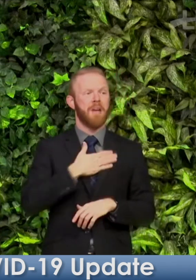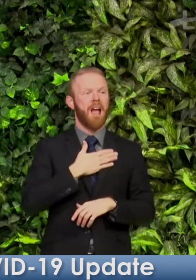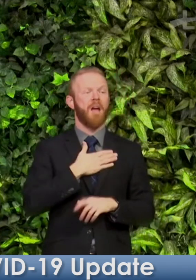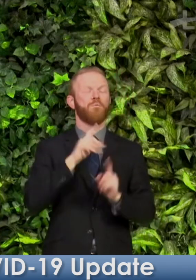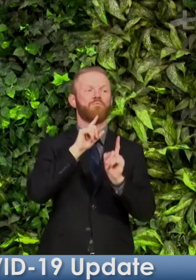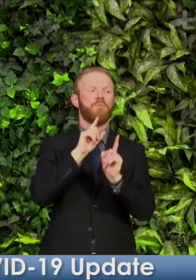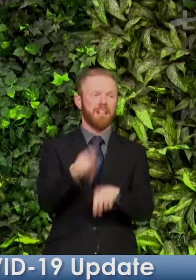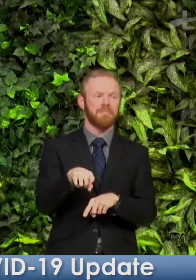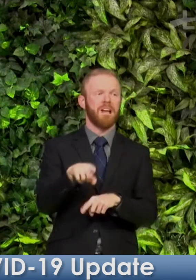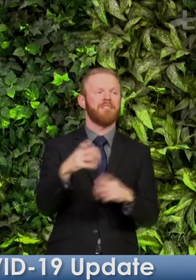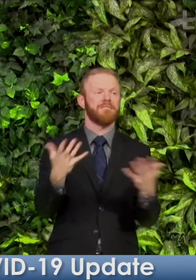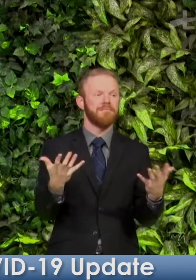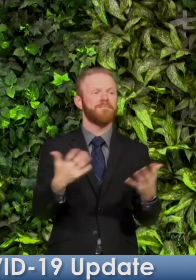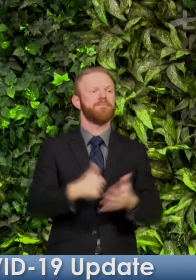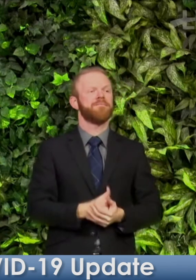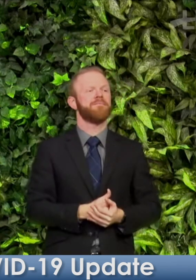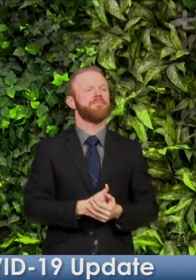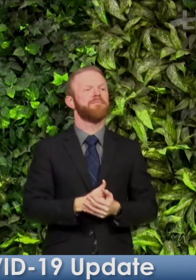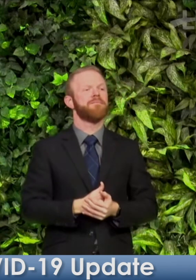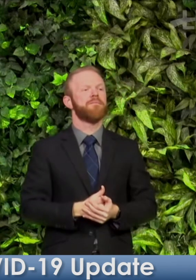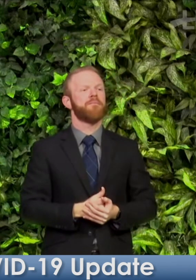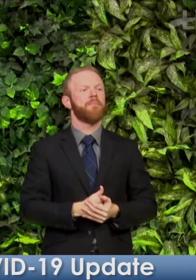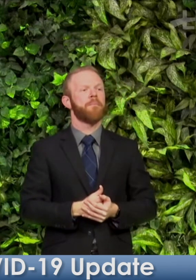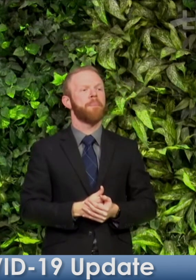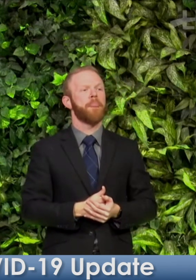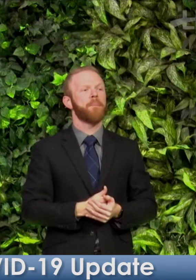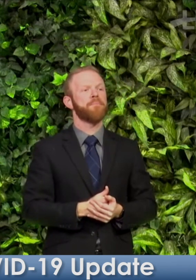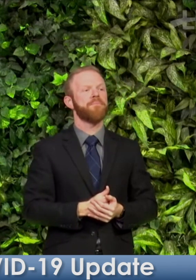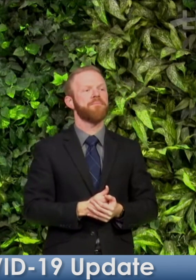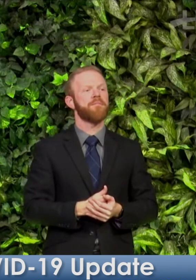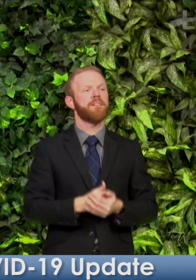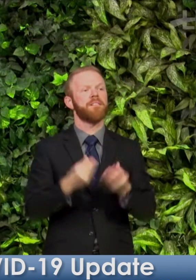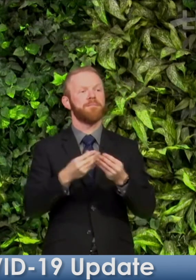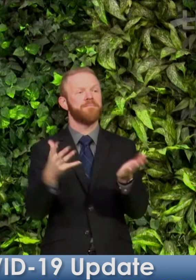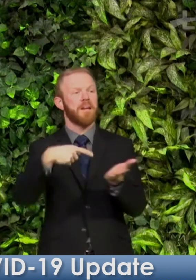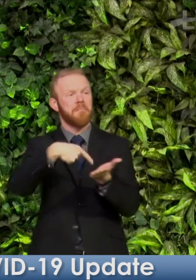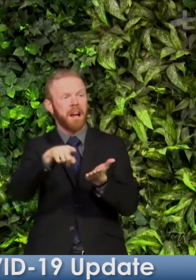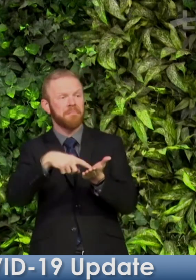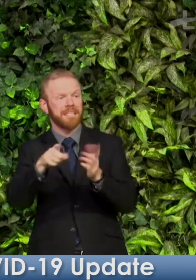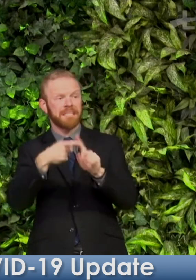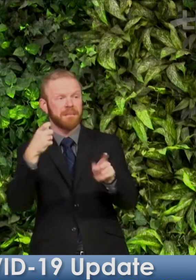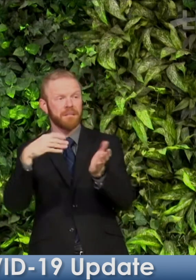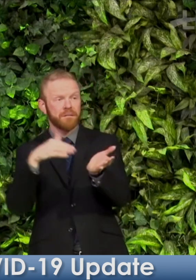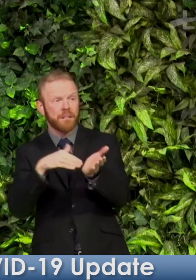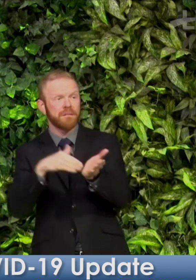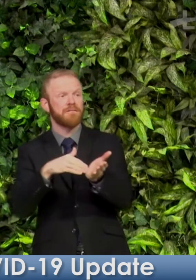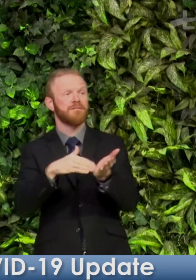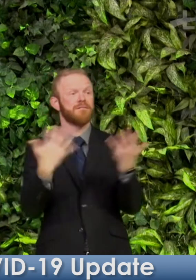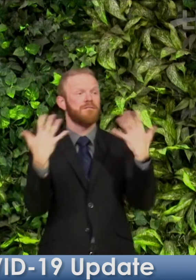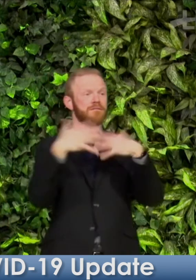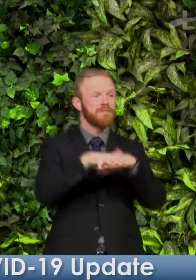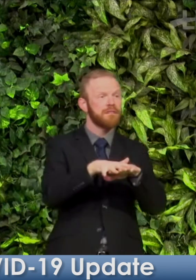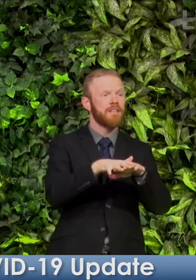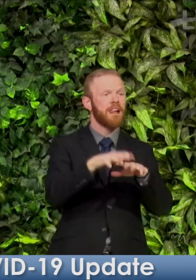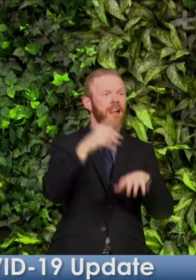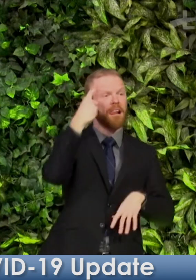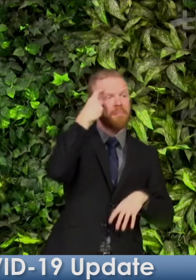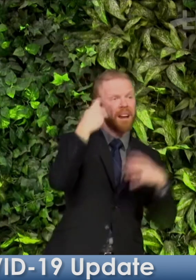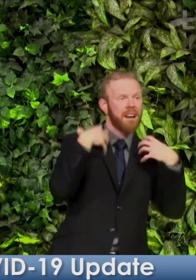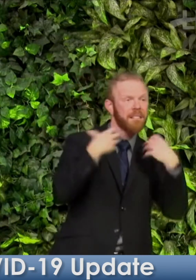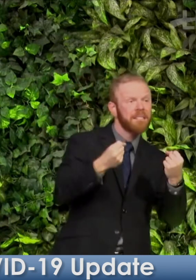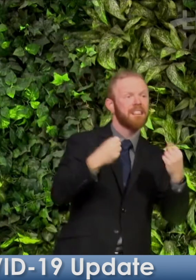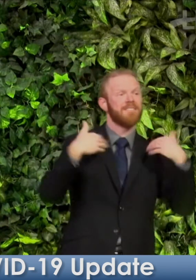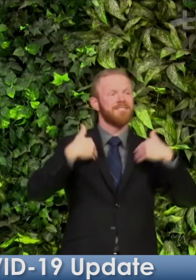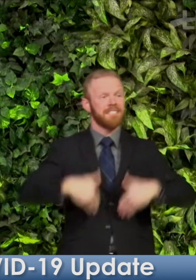provider payments and different strategies to incentivize the integration of brain health and physical health, and to restructure our approach